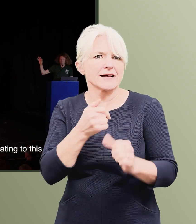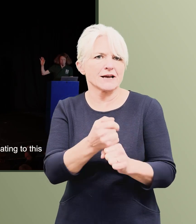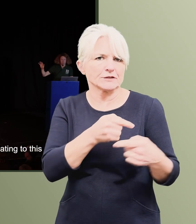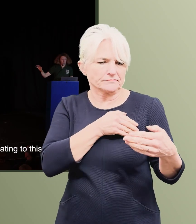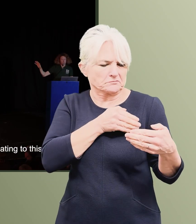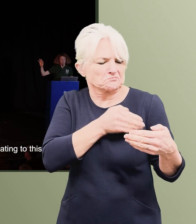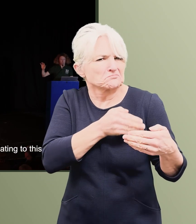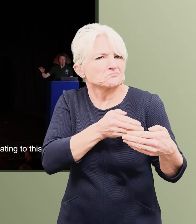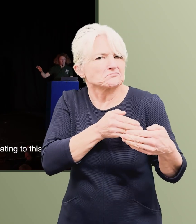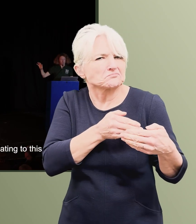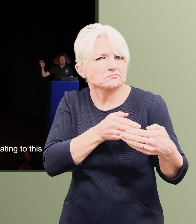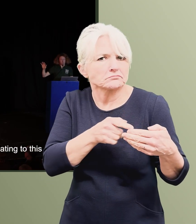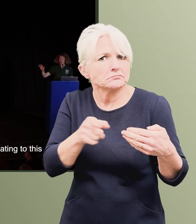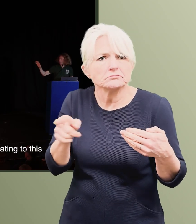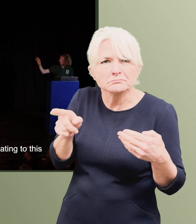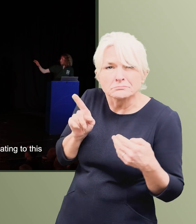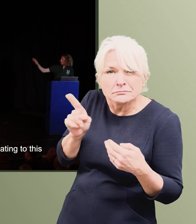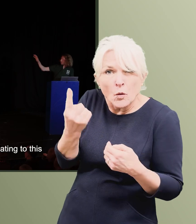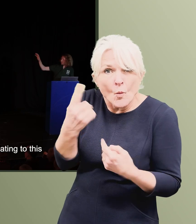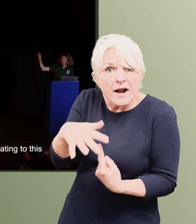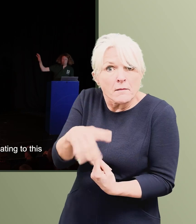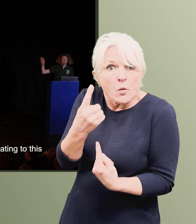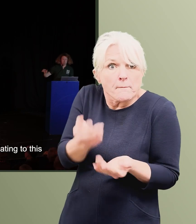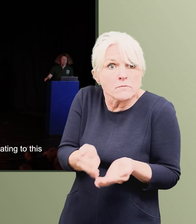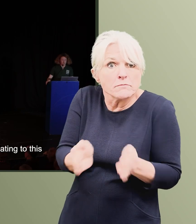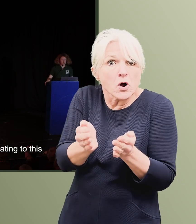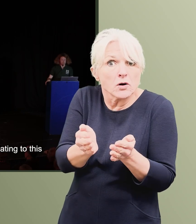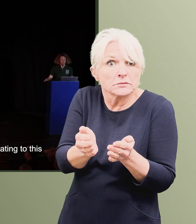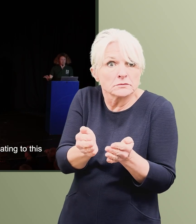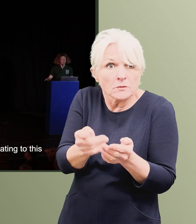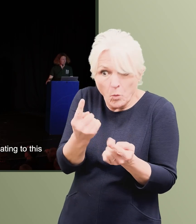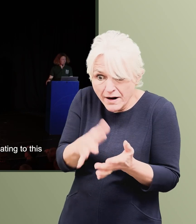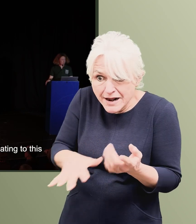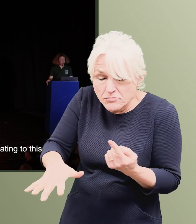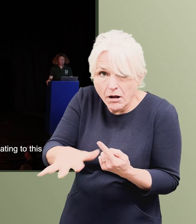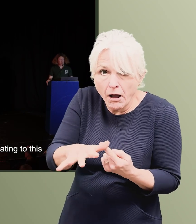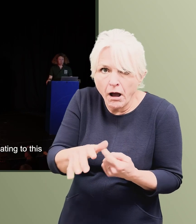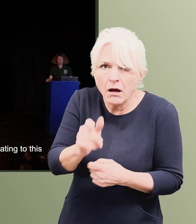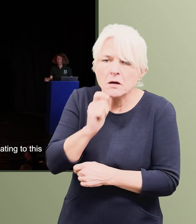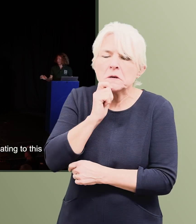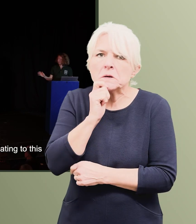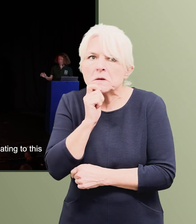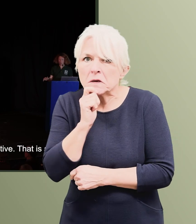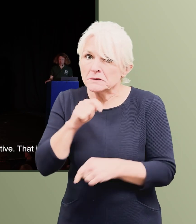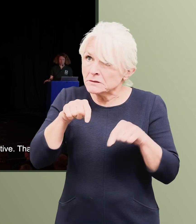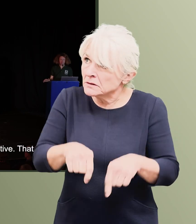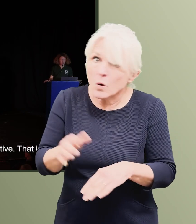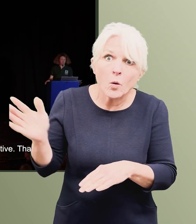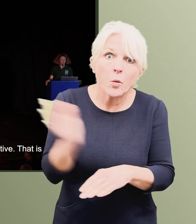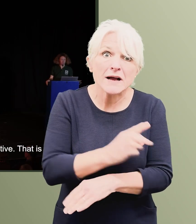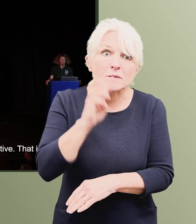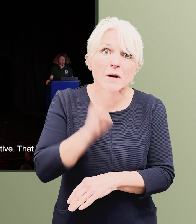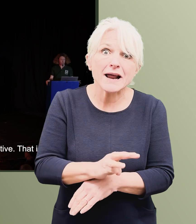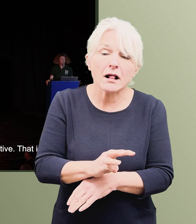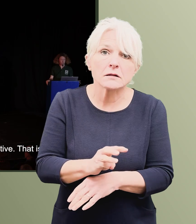There was probably as much pot in that one pit dating to this period as has been found in West Wales in